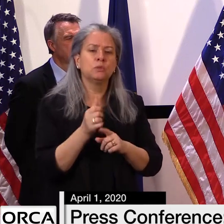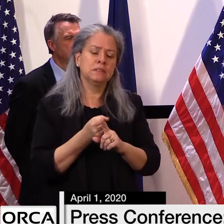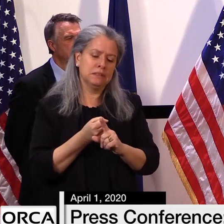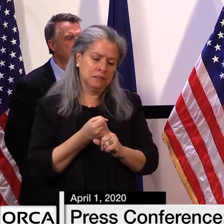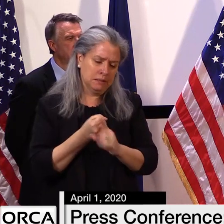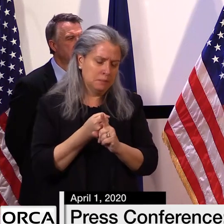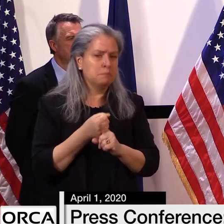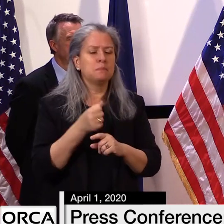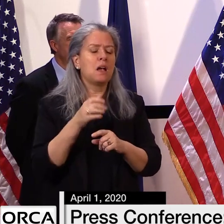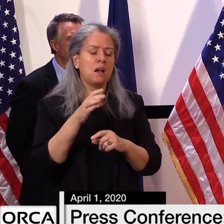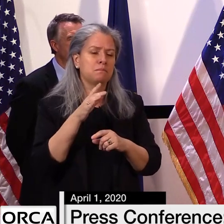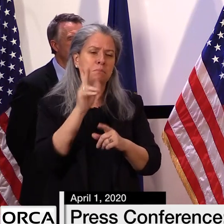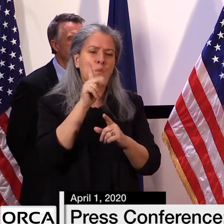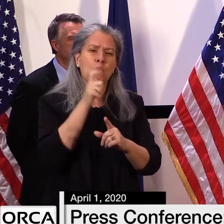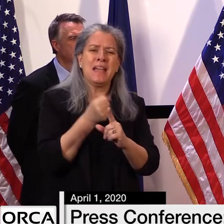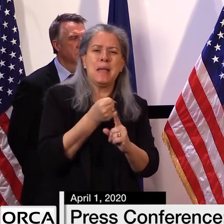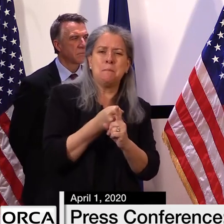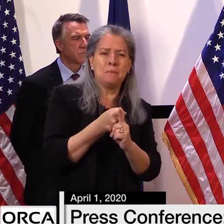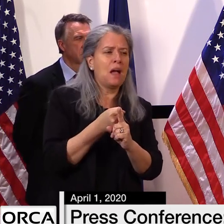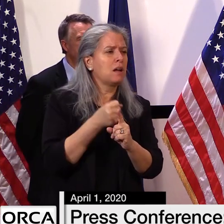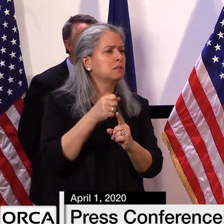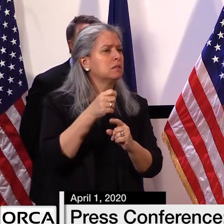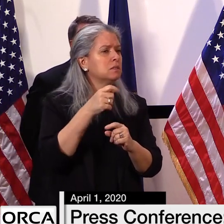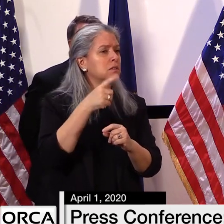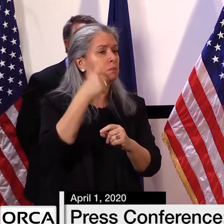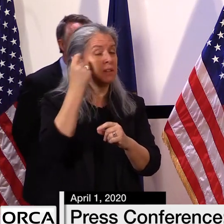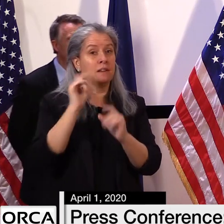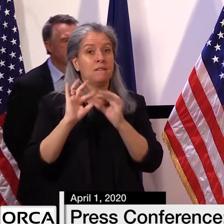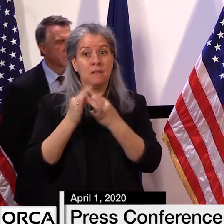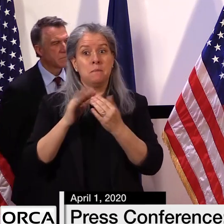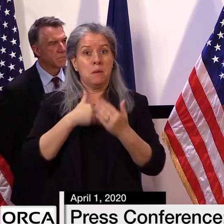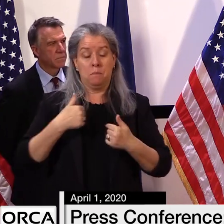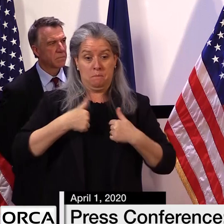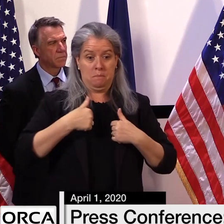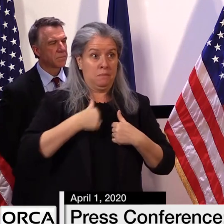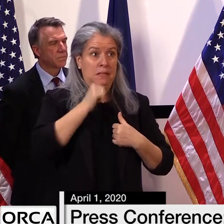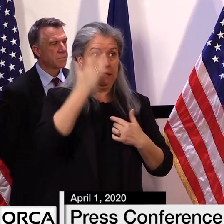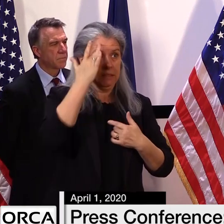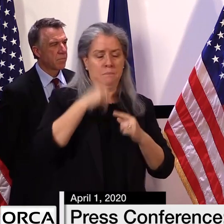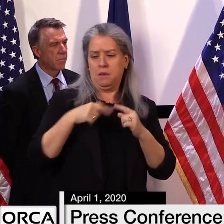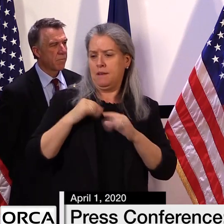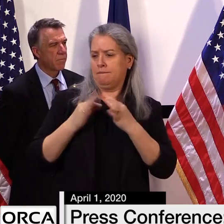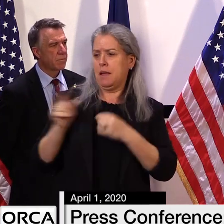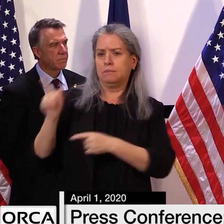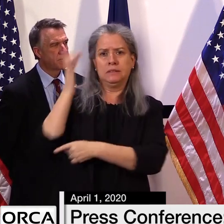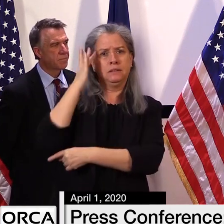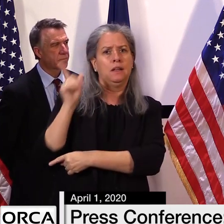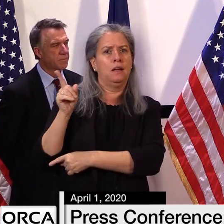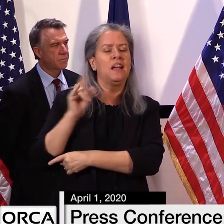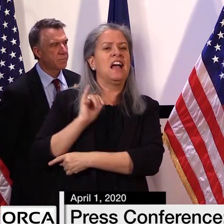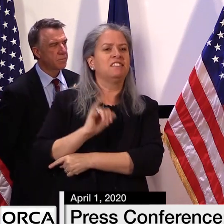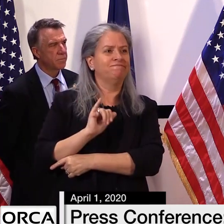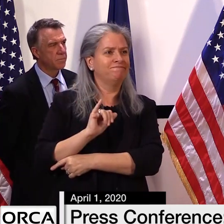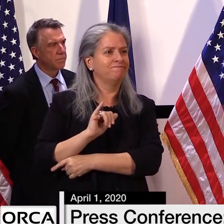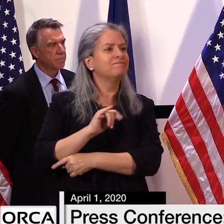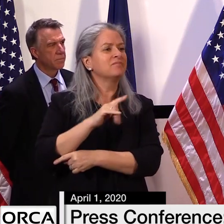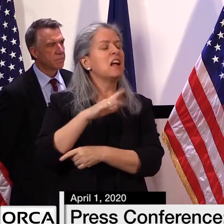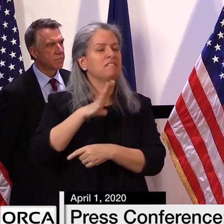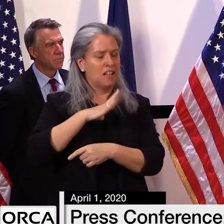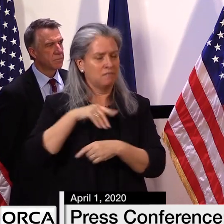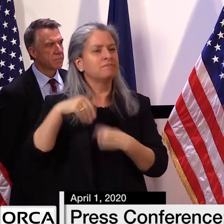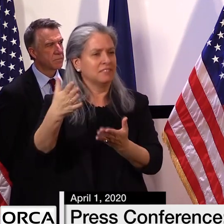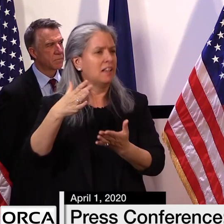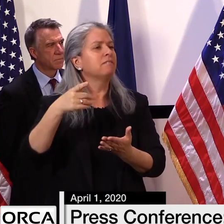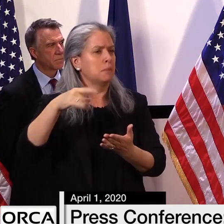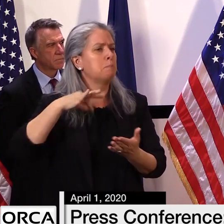indirectly due to COVID-19 or have to stay home because a family member is sick. We've also extended benefits and